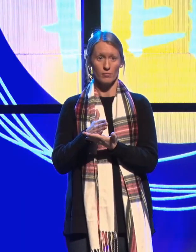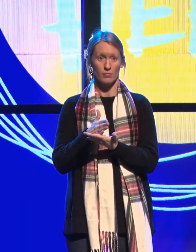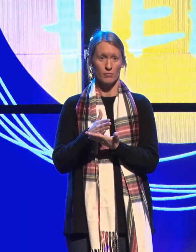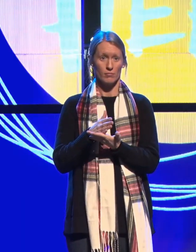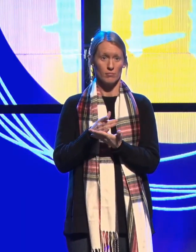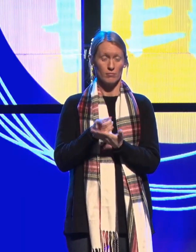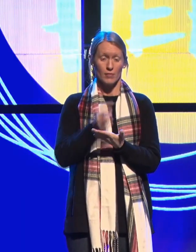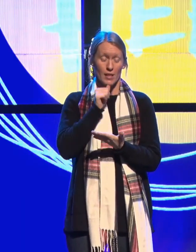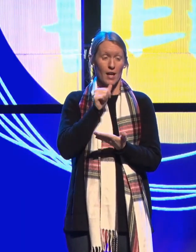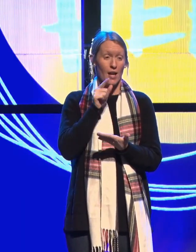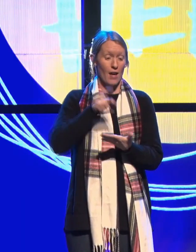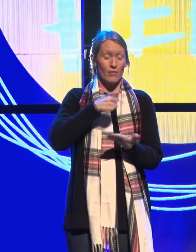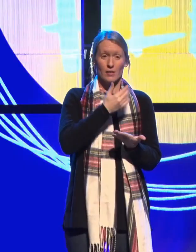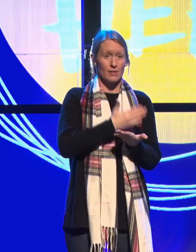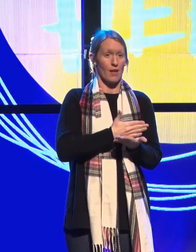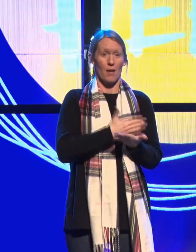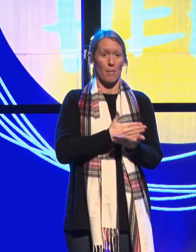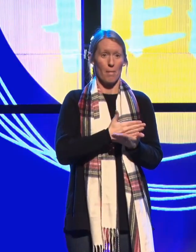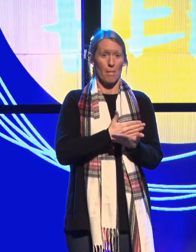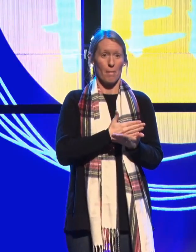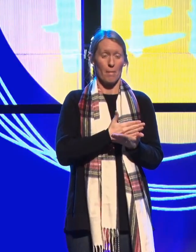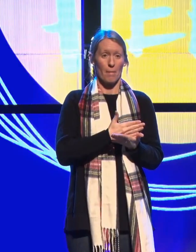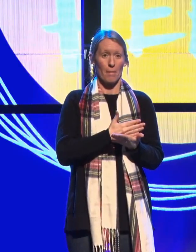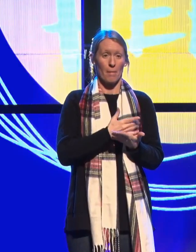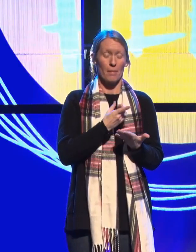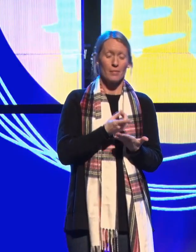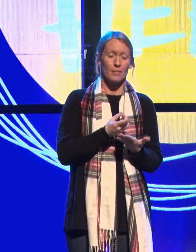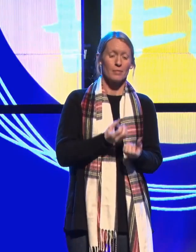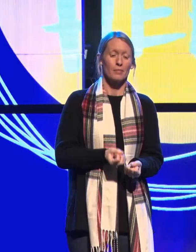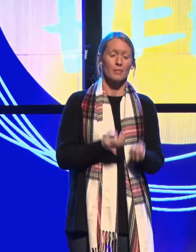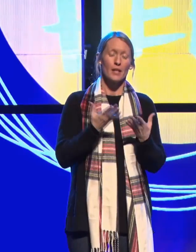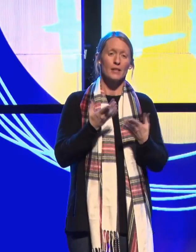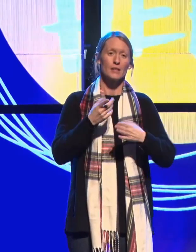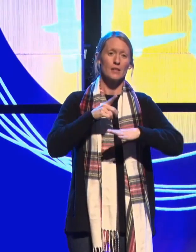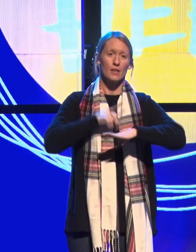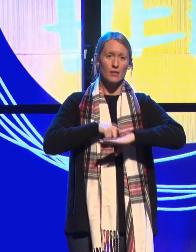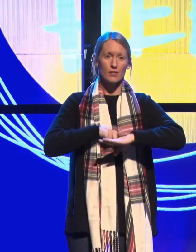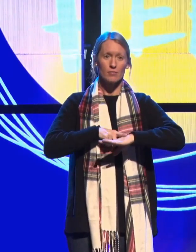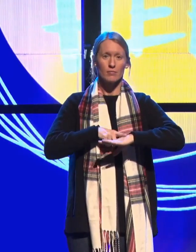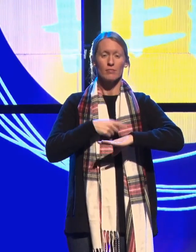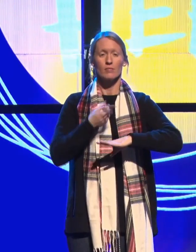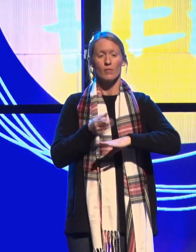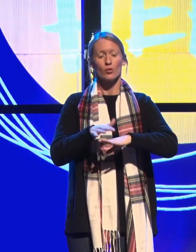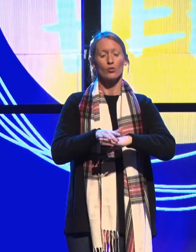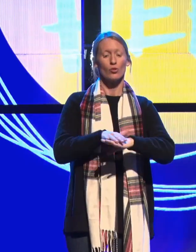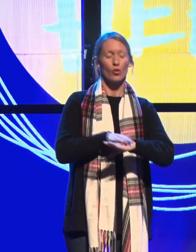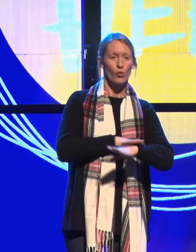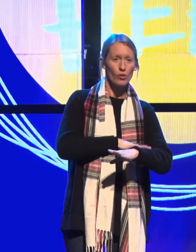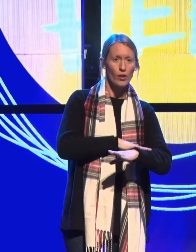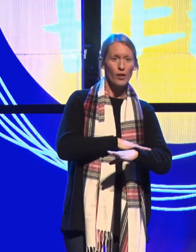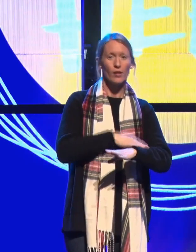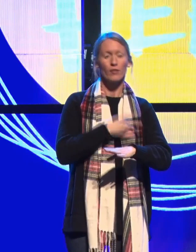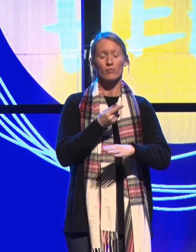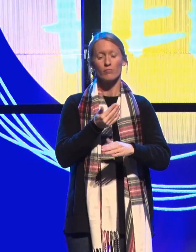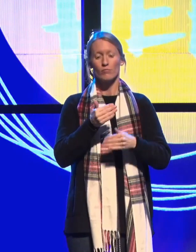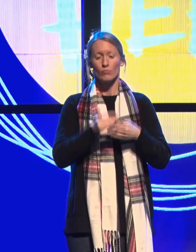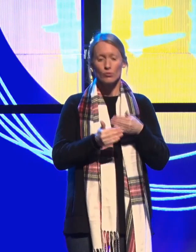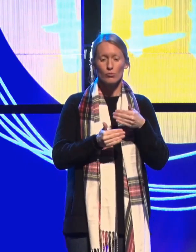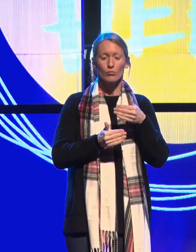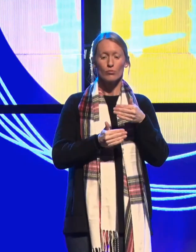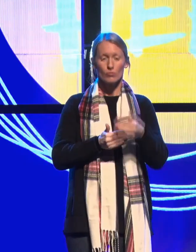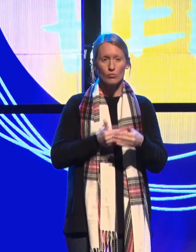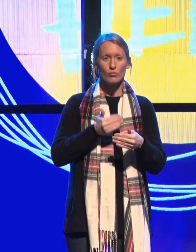They don't have to stop us though. But a lot of times they do have to slow us down. We'll have to hit the brakes sometimes, hit an